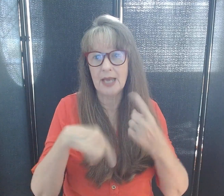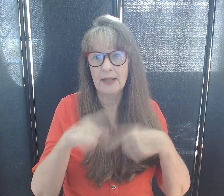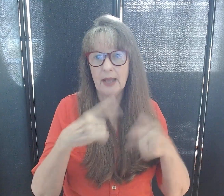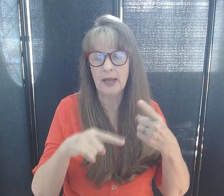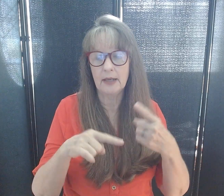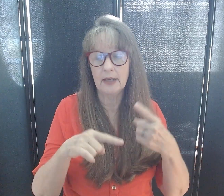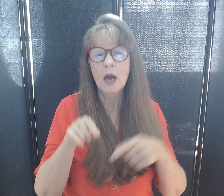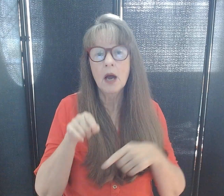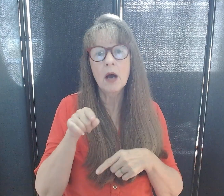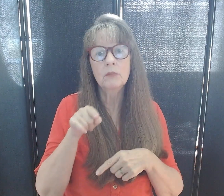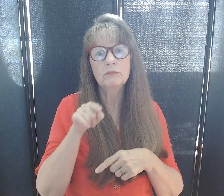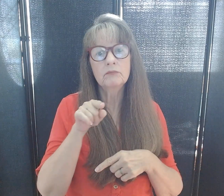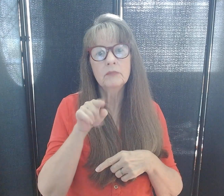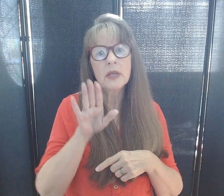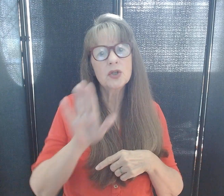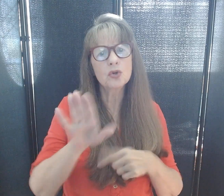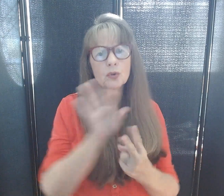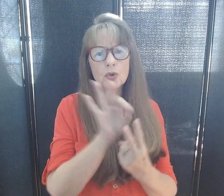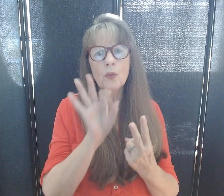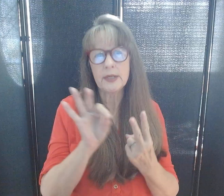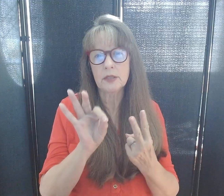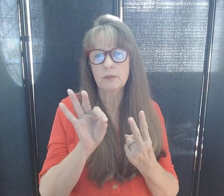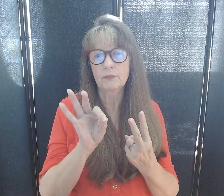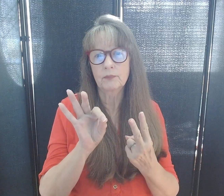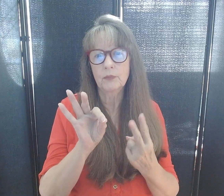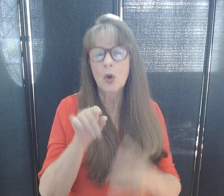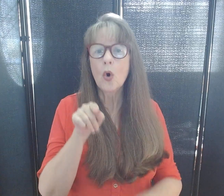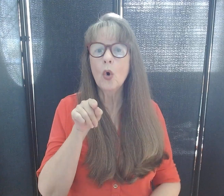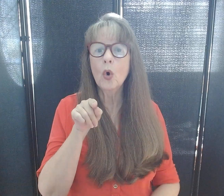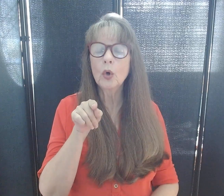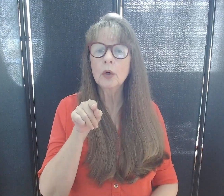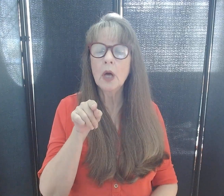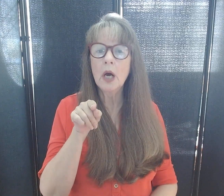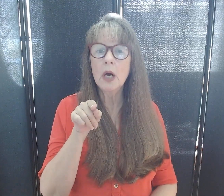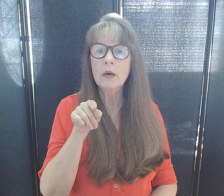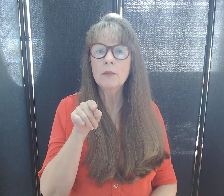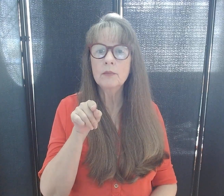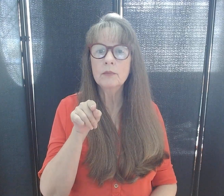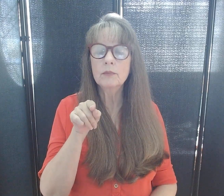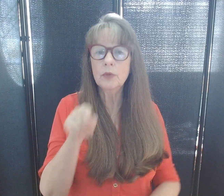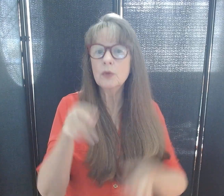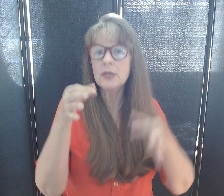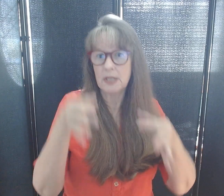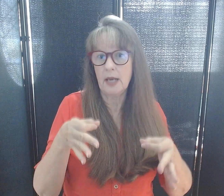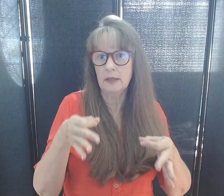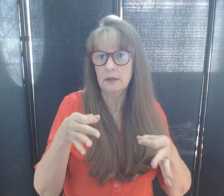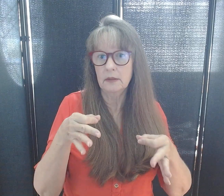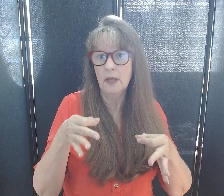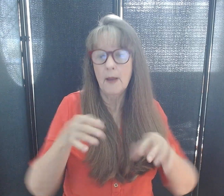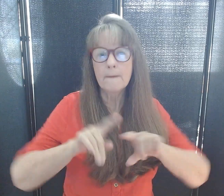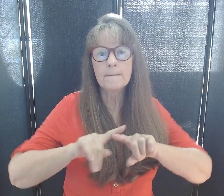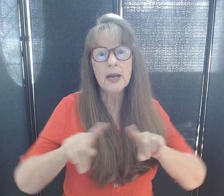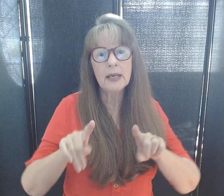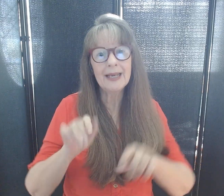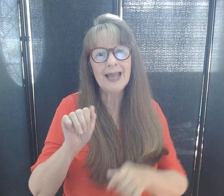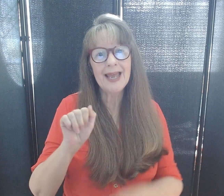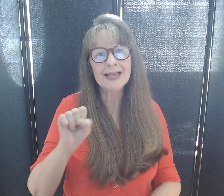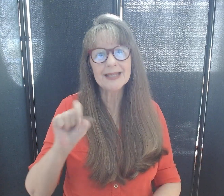that. It's your choice, or you decide. But in